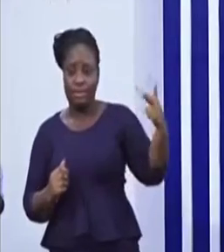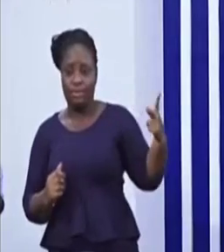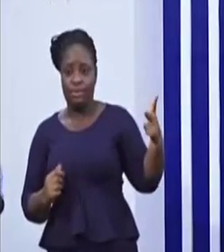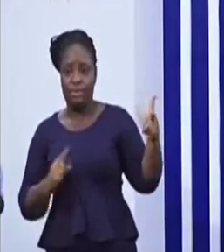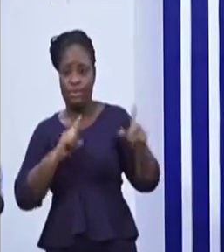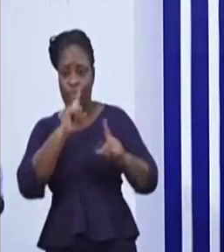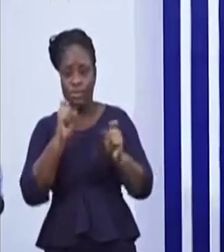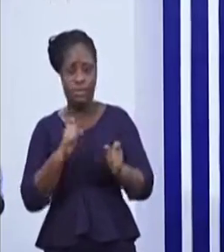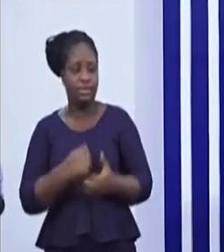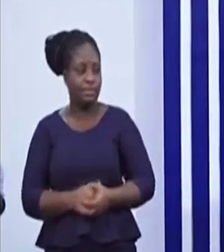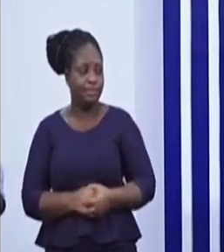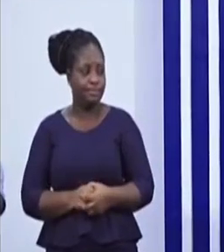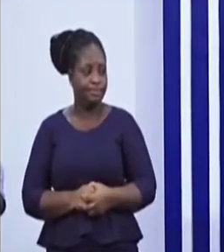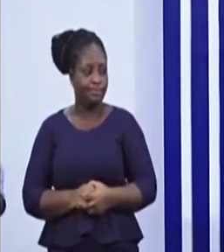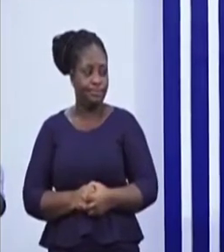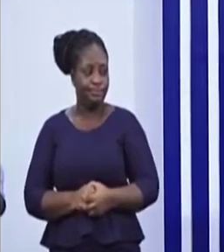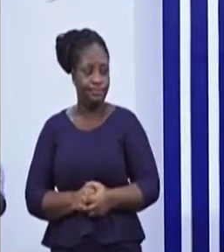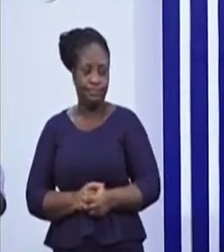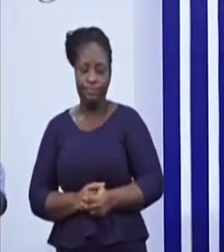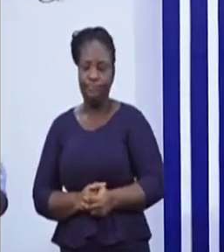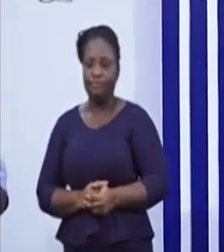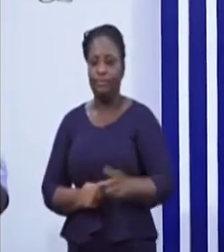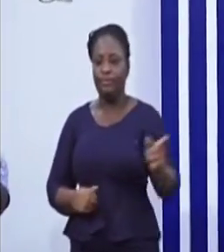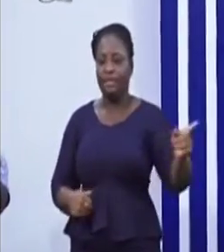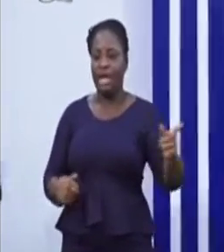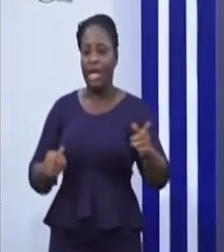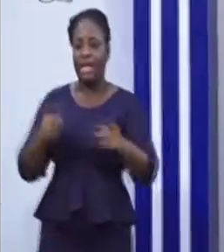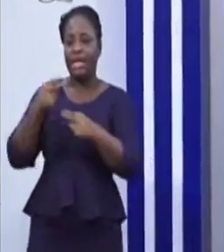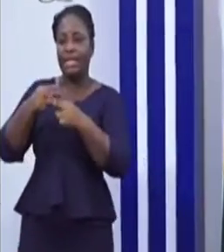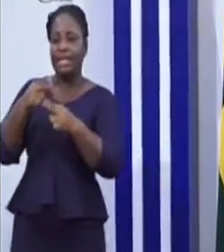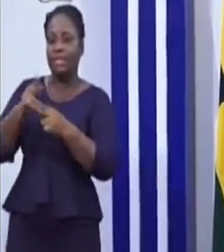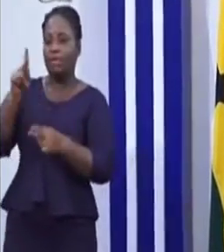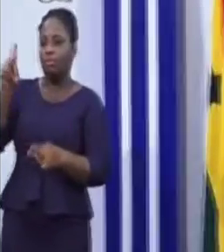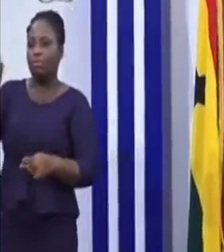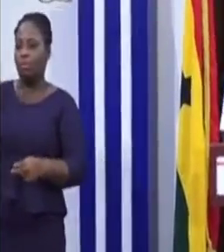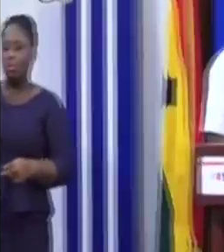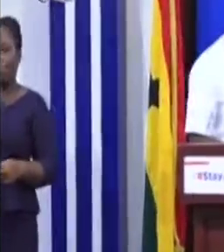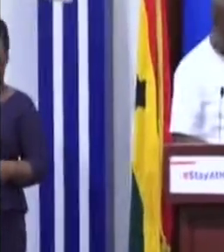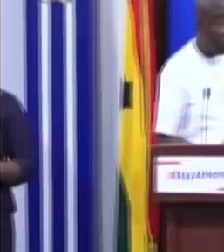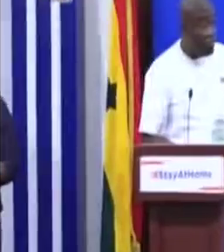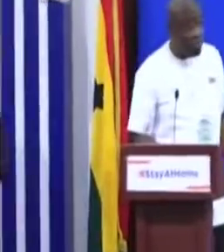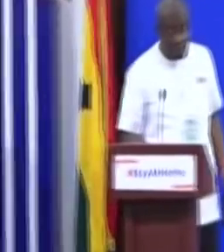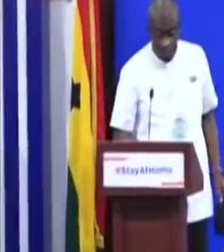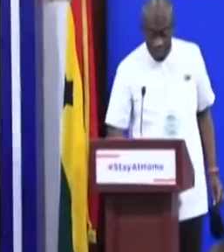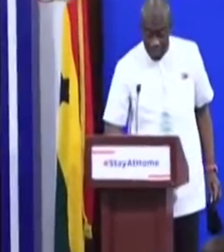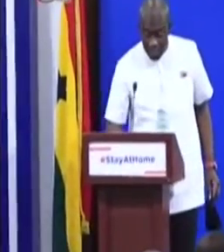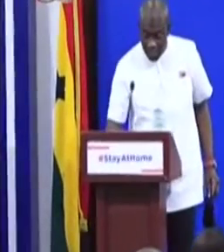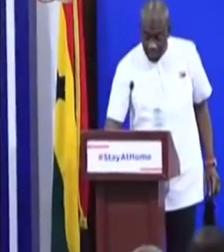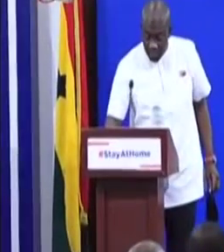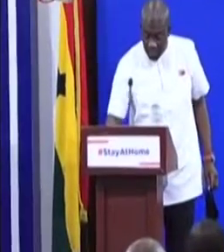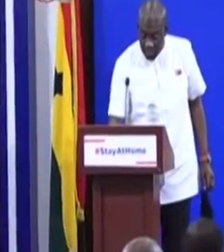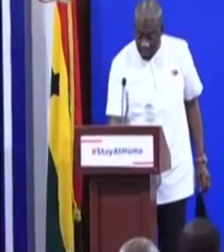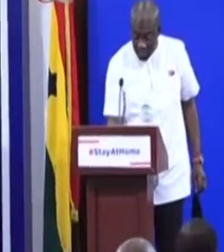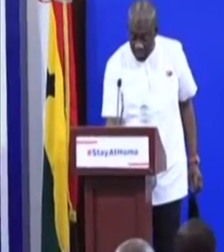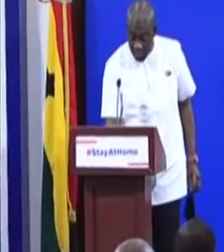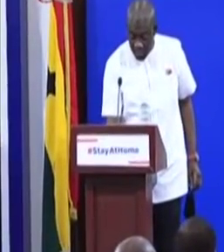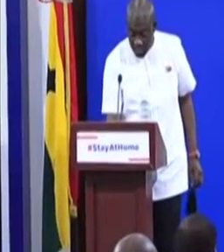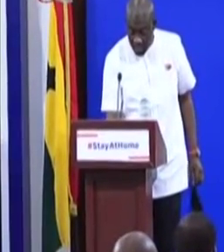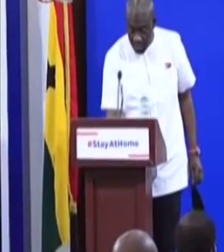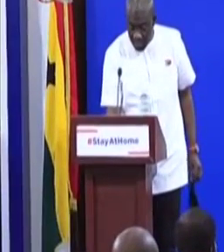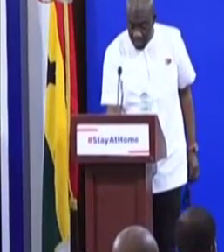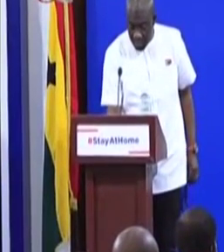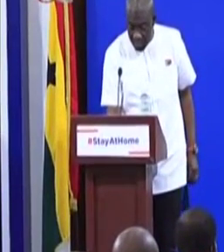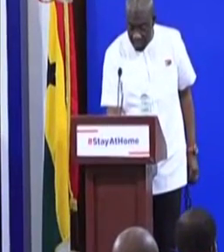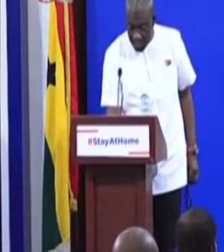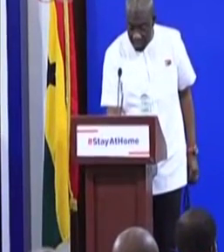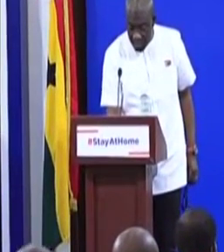will take another batch. Yes, sir. Kojo? I'm Kojo Ajman from CGTV. Honorable, please permit me. I have 4 questions. One on the Covid tracker,